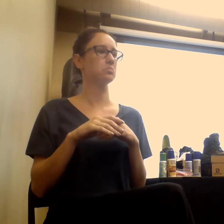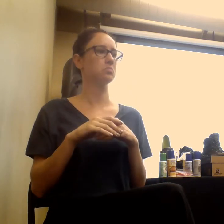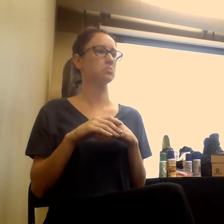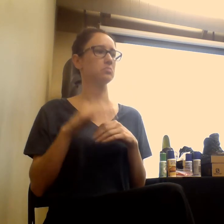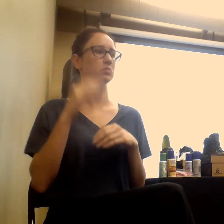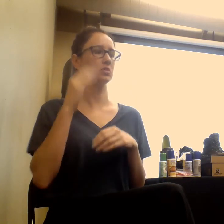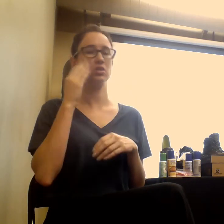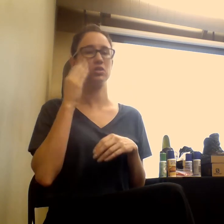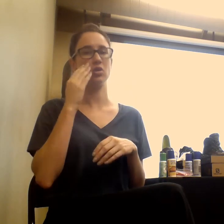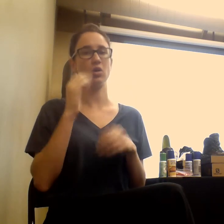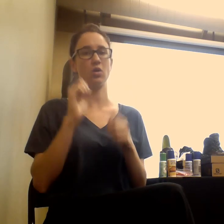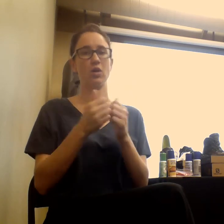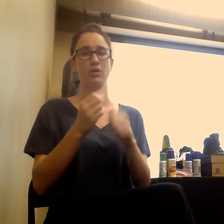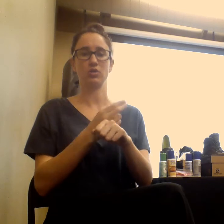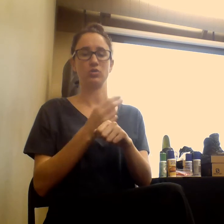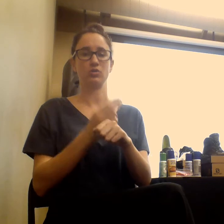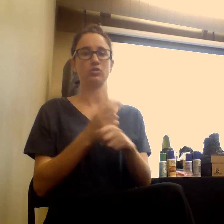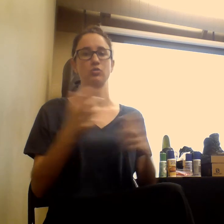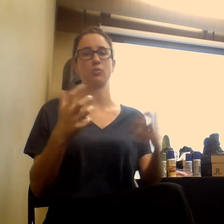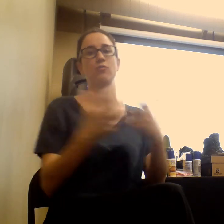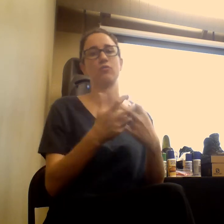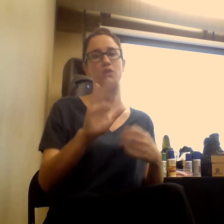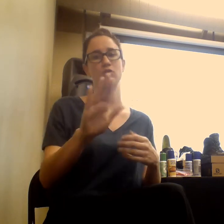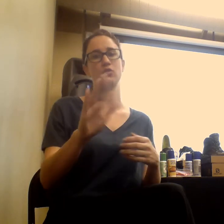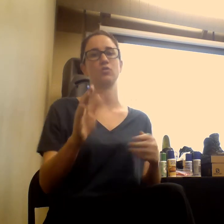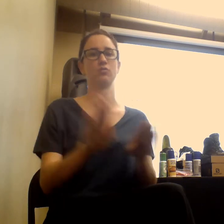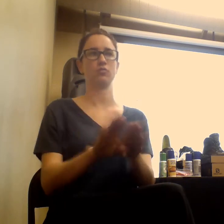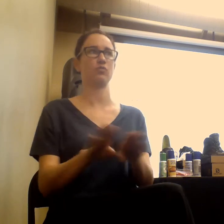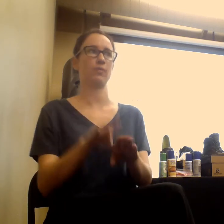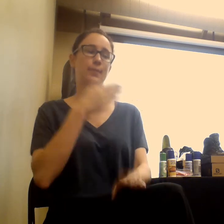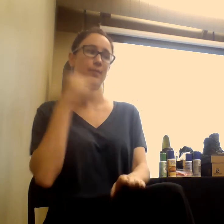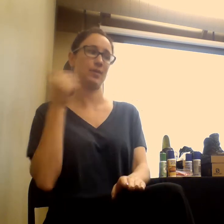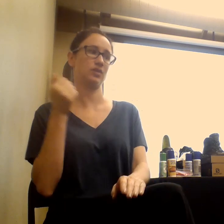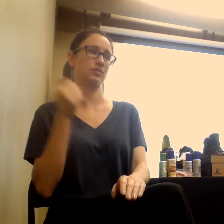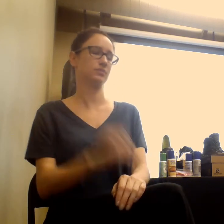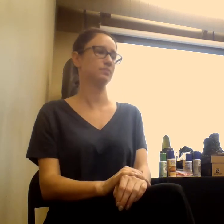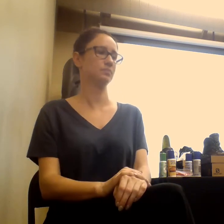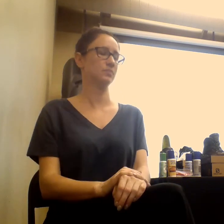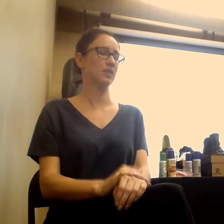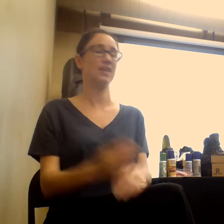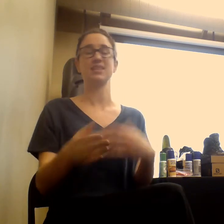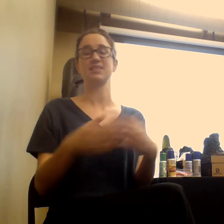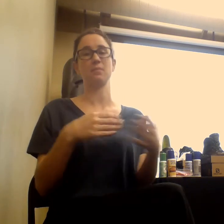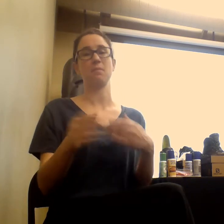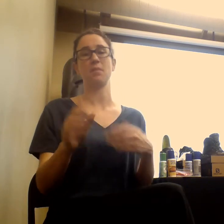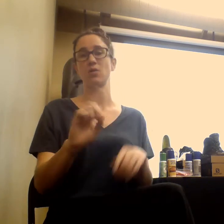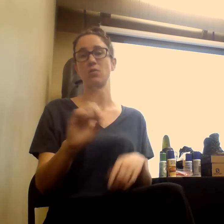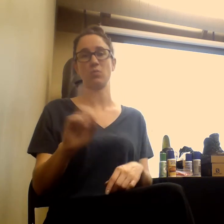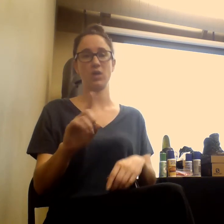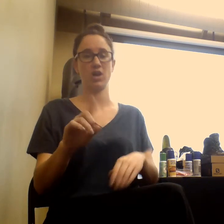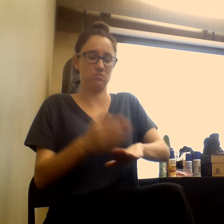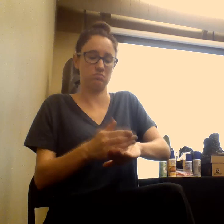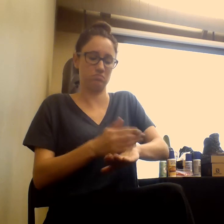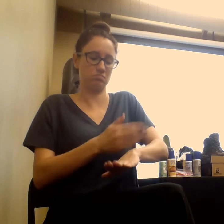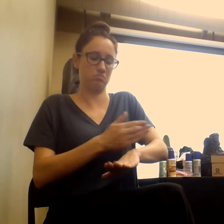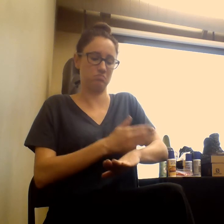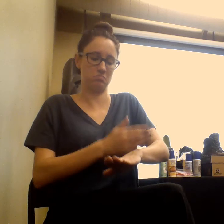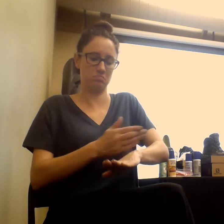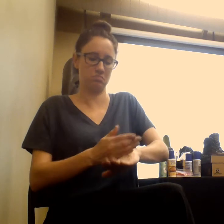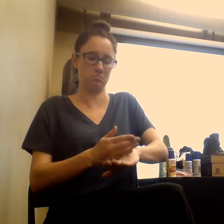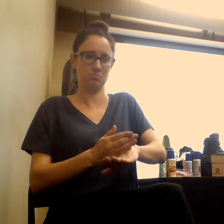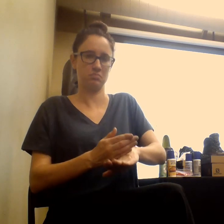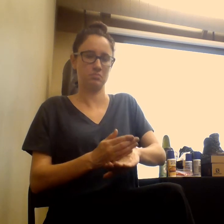And there's the one just above the loop that we did the And triple. you can do it anywhere. It doesn't matter where you do it. Okay. I remember learning these for the very